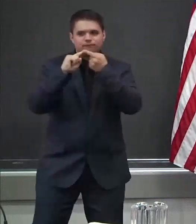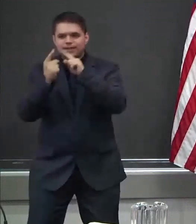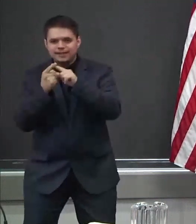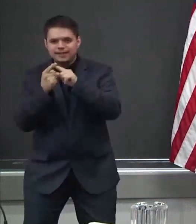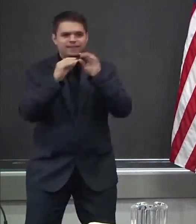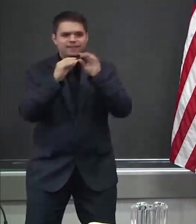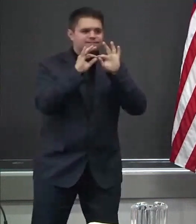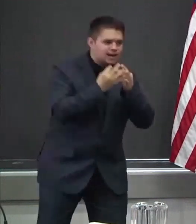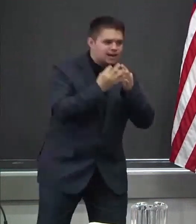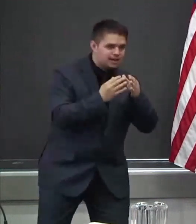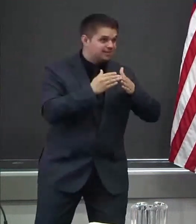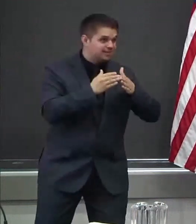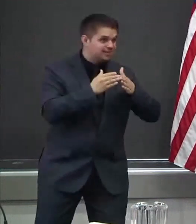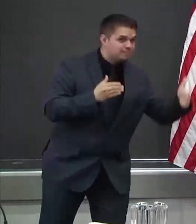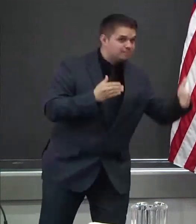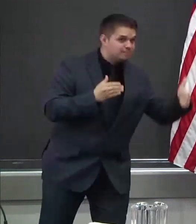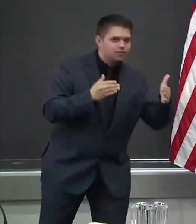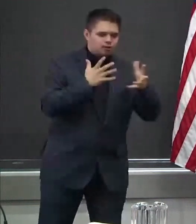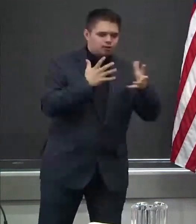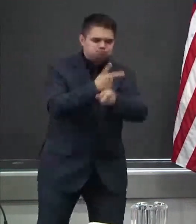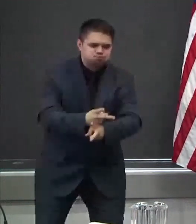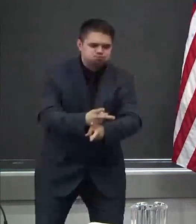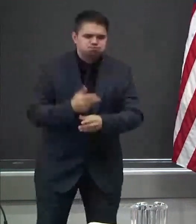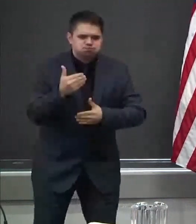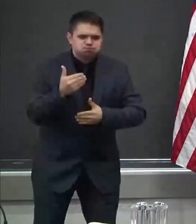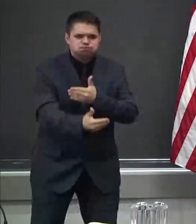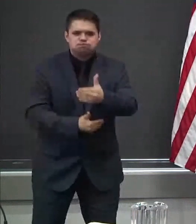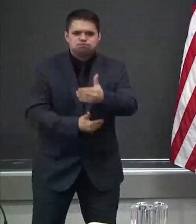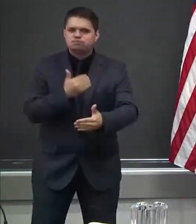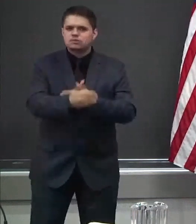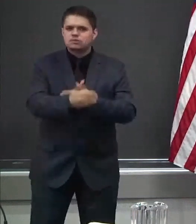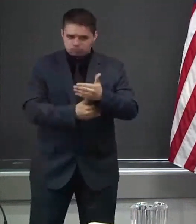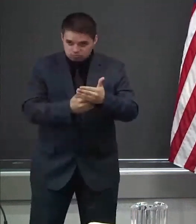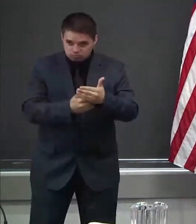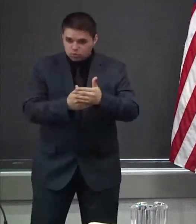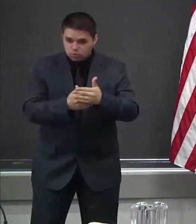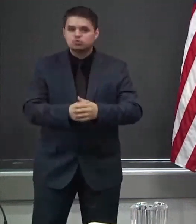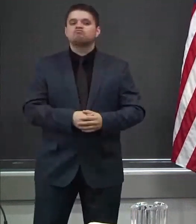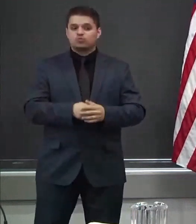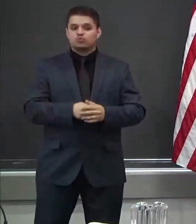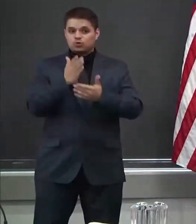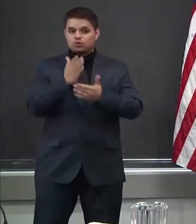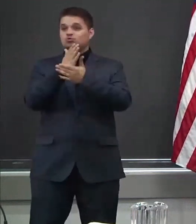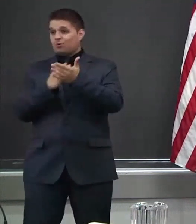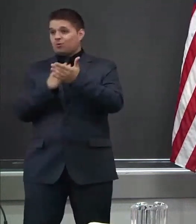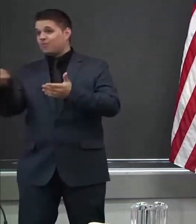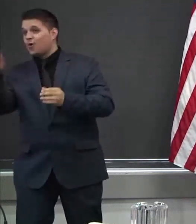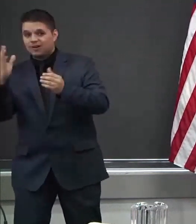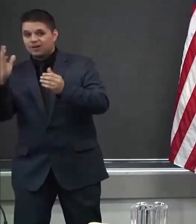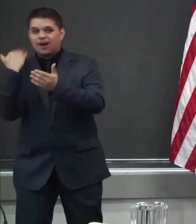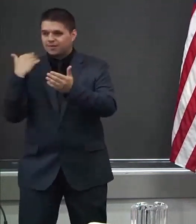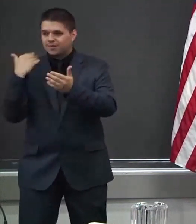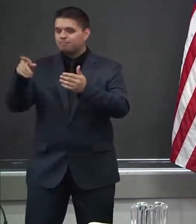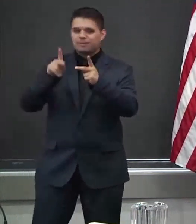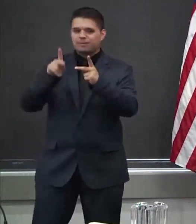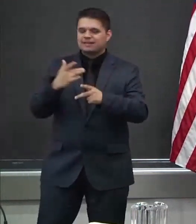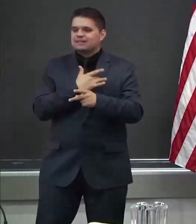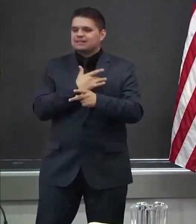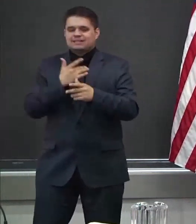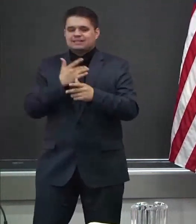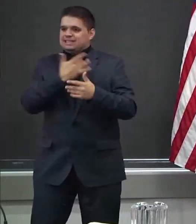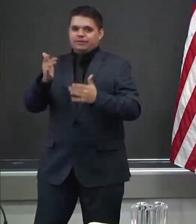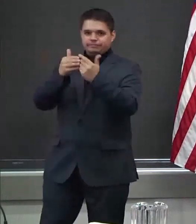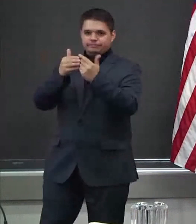cautious approach is keeping many vulnerable Oregonians safe during the pandemic. I know it's